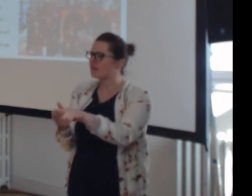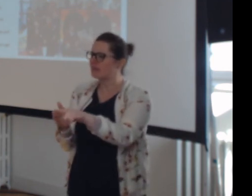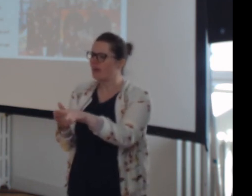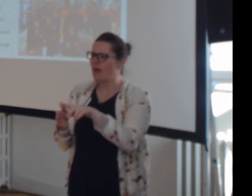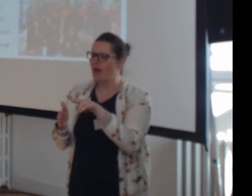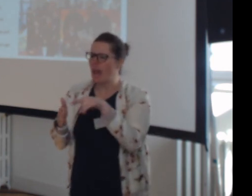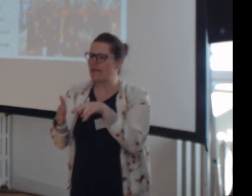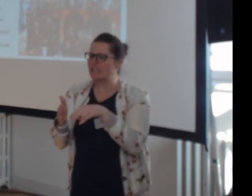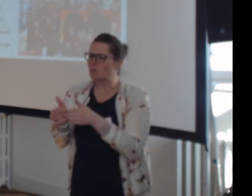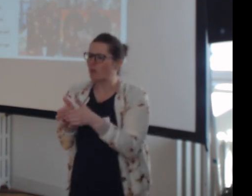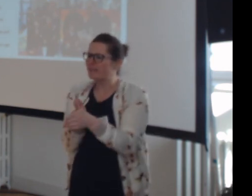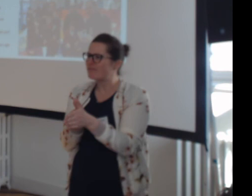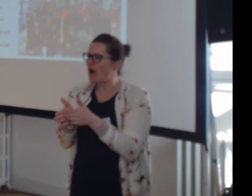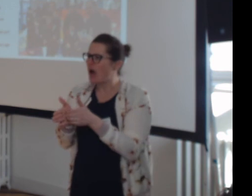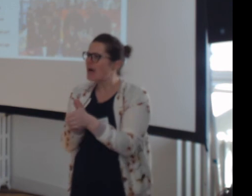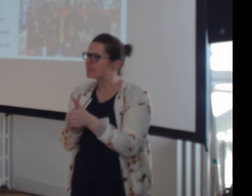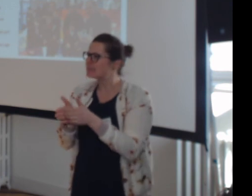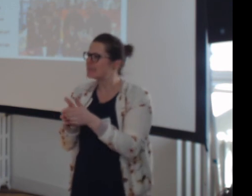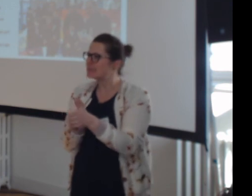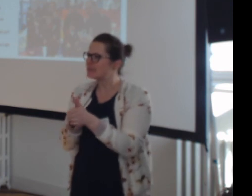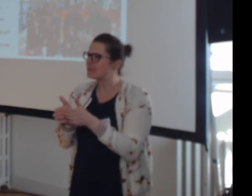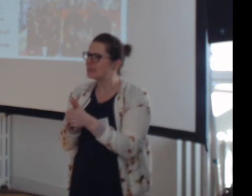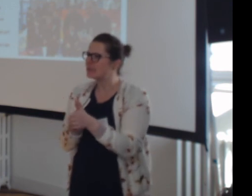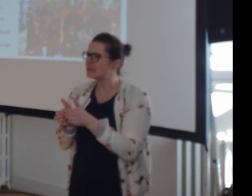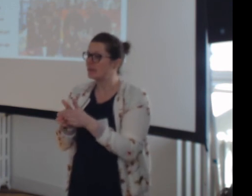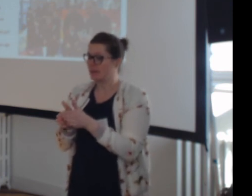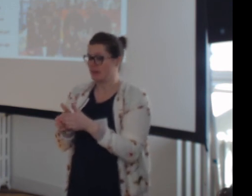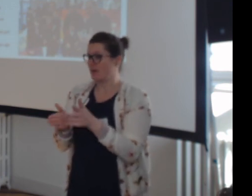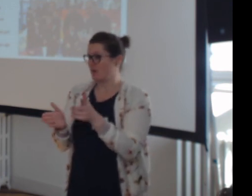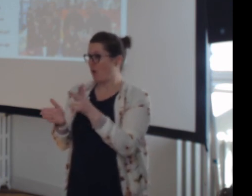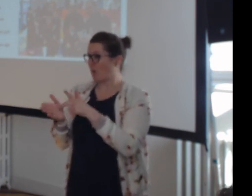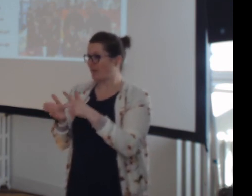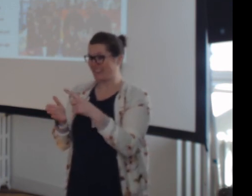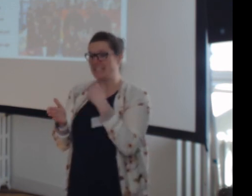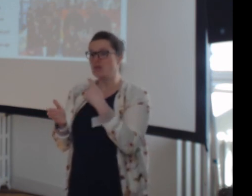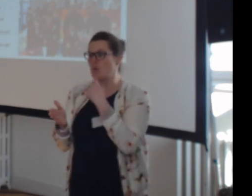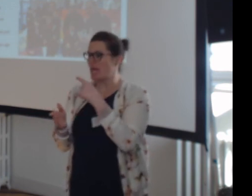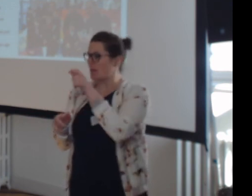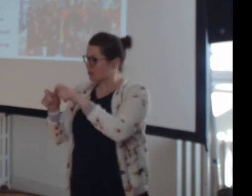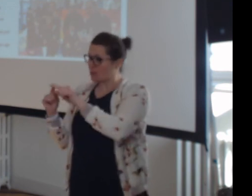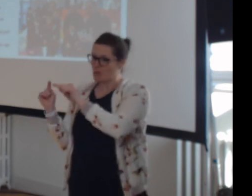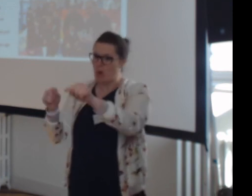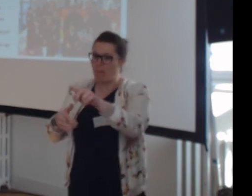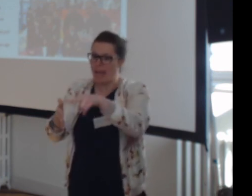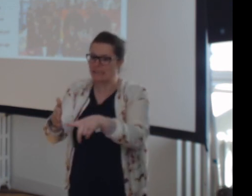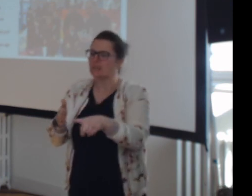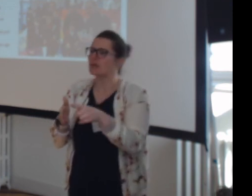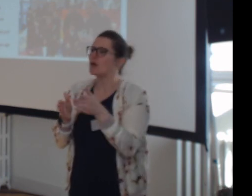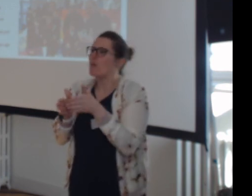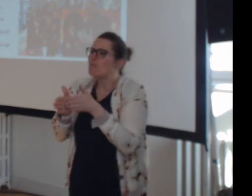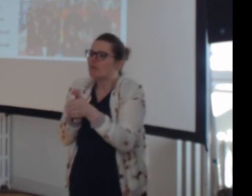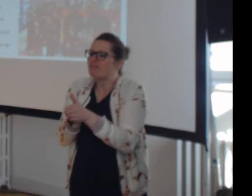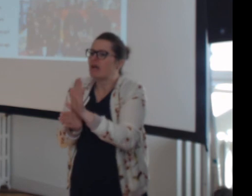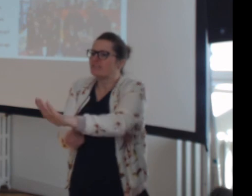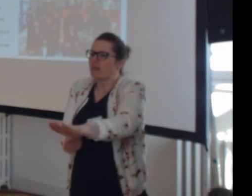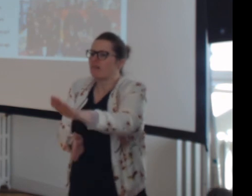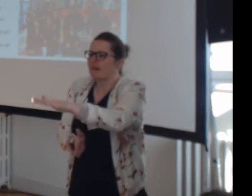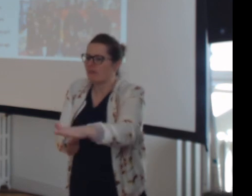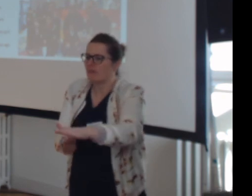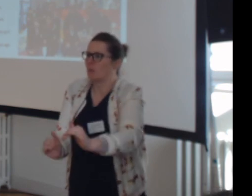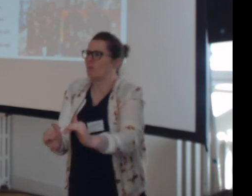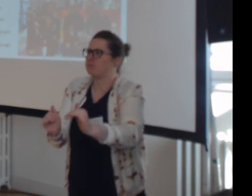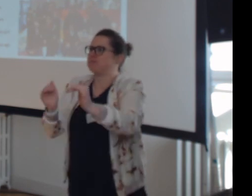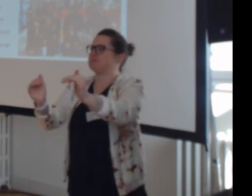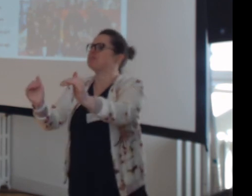read during these Boekenbende weeks, the reading motivation of many of these